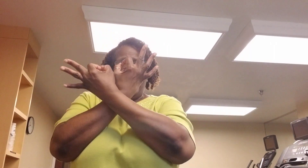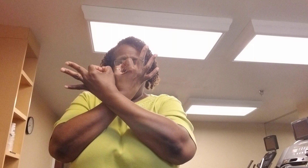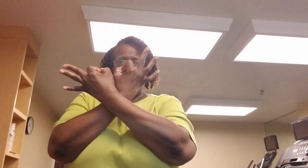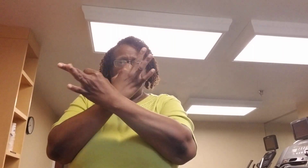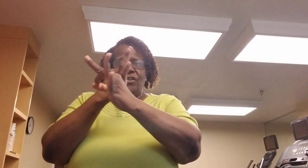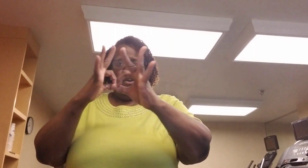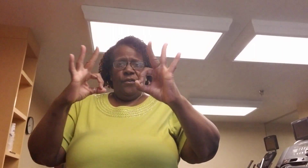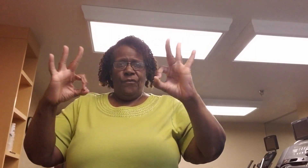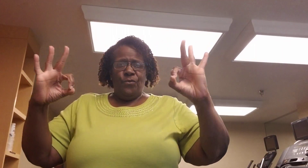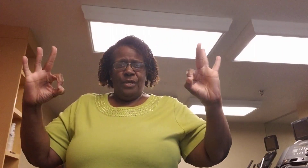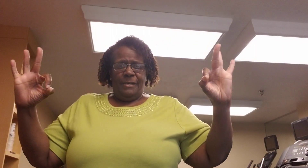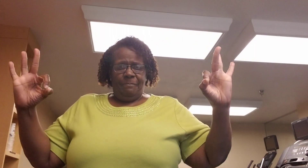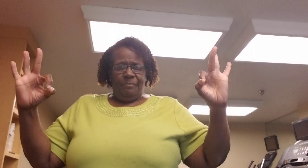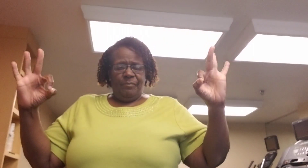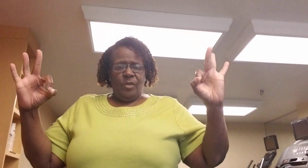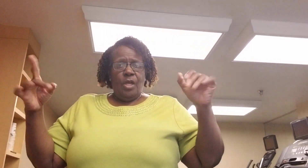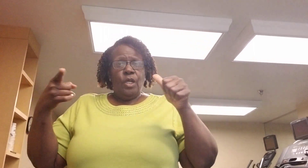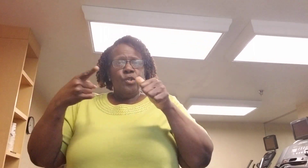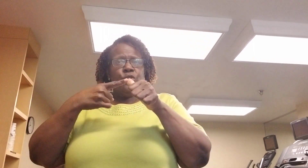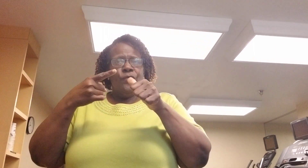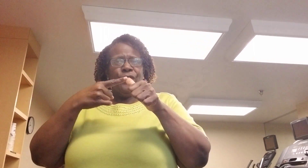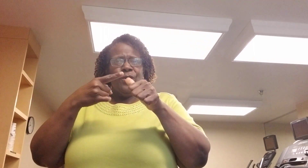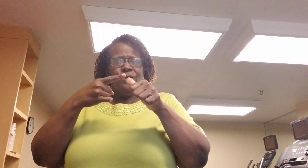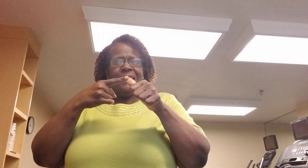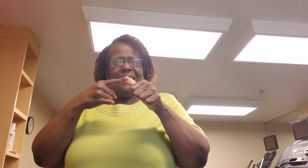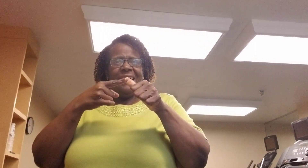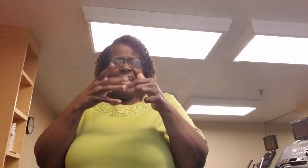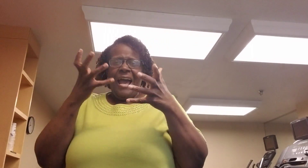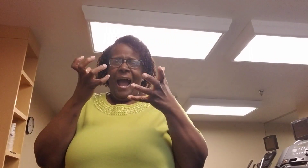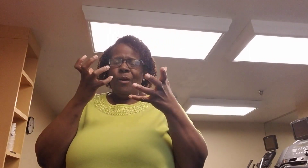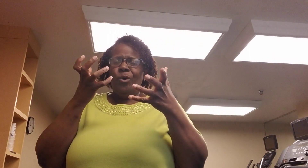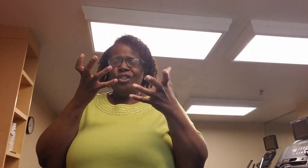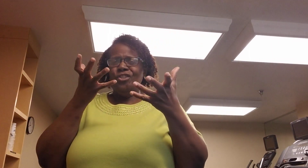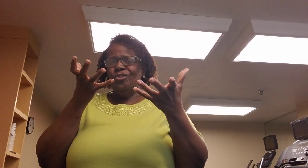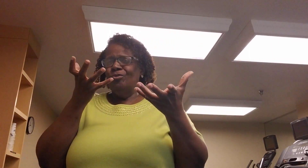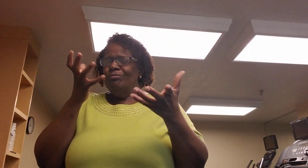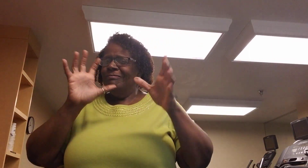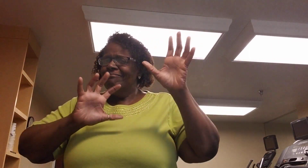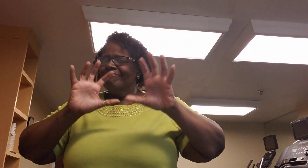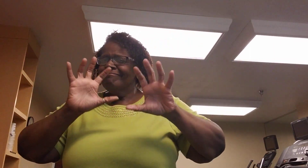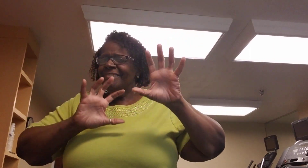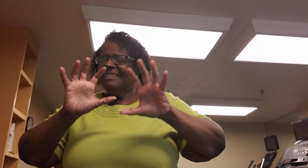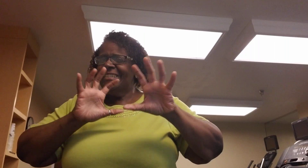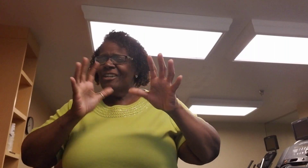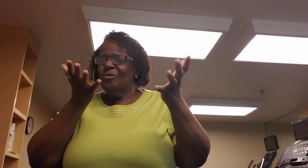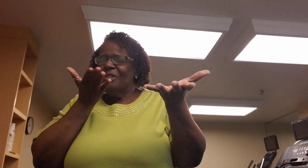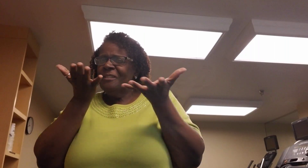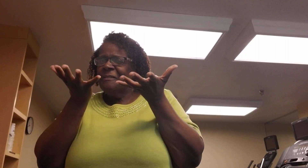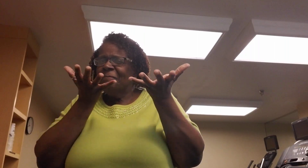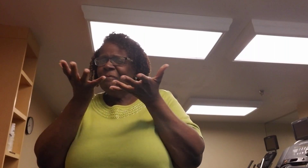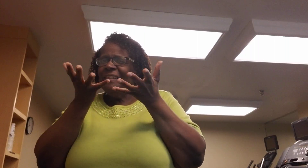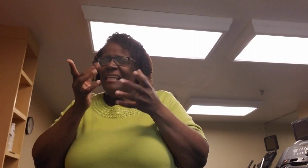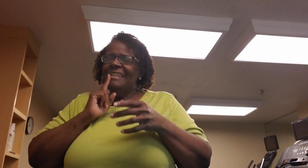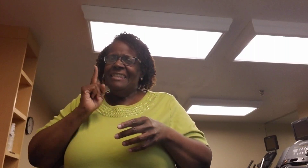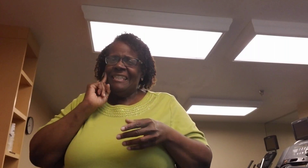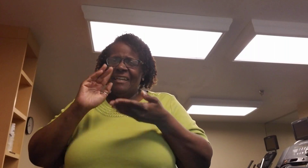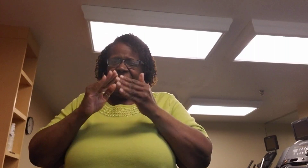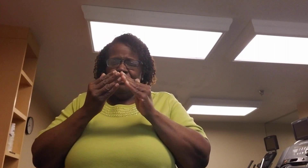and free. So first I want to share with the deaf